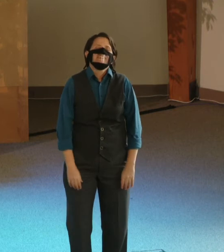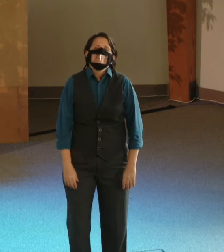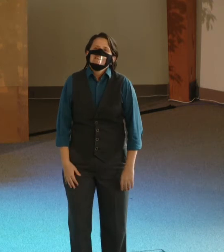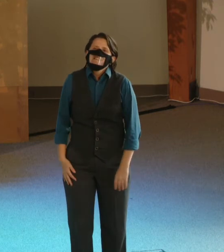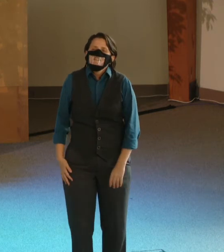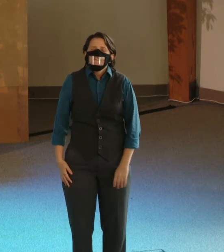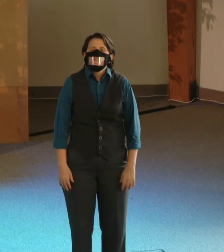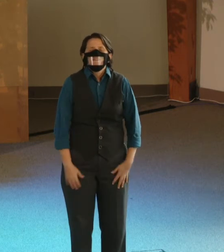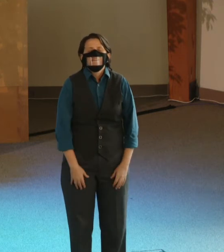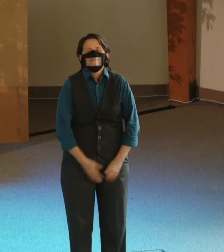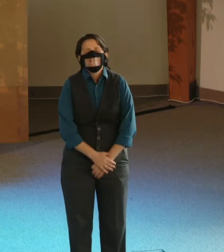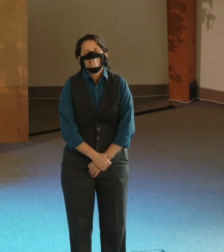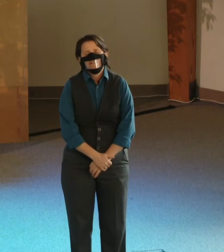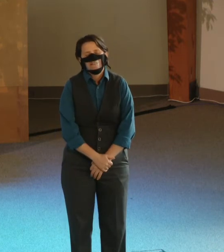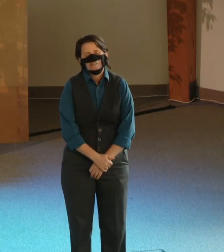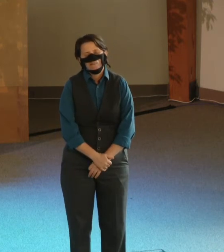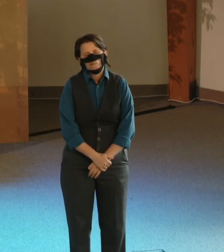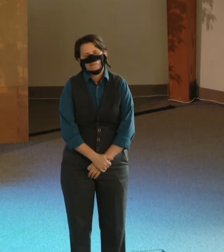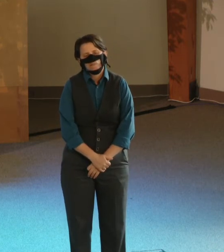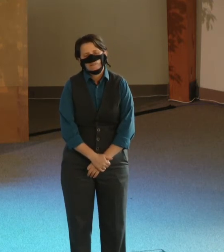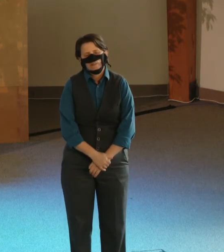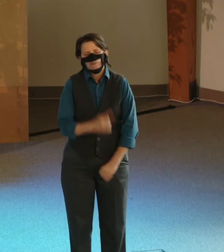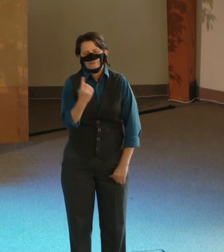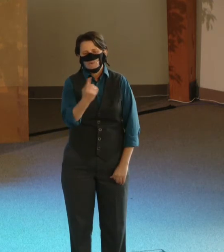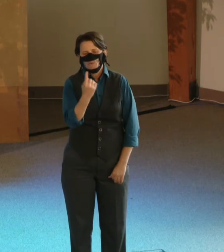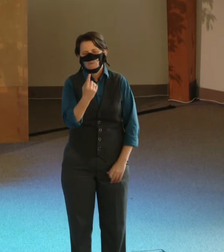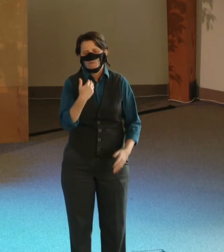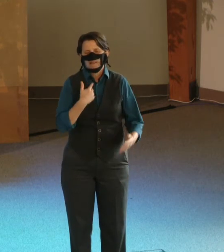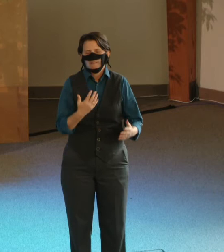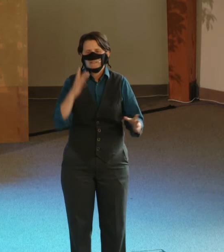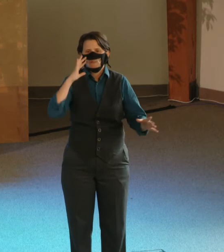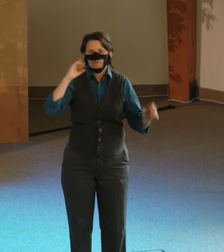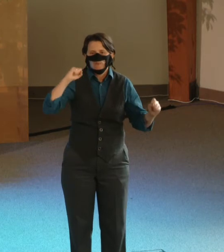You know, there are always storms or things that look like storms going on.